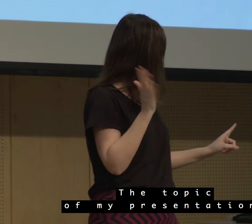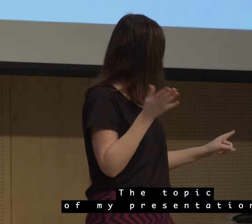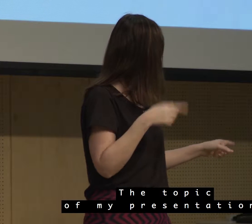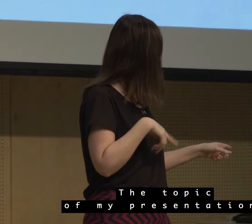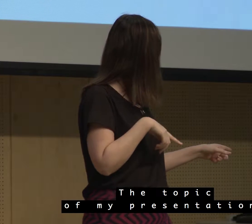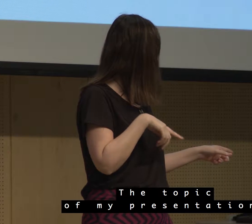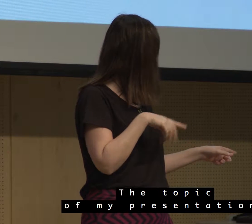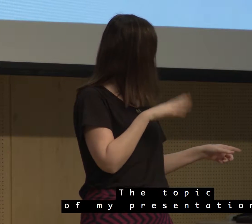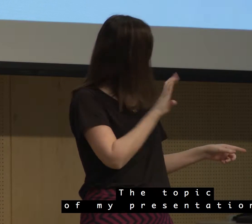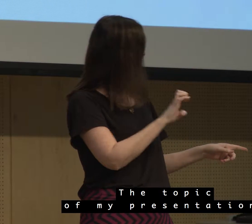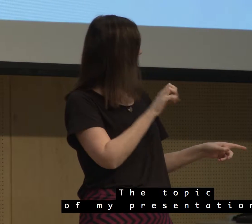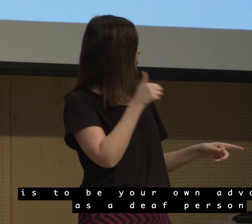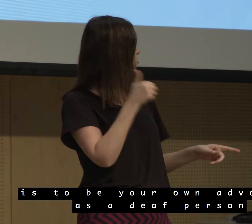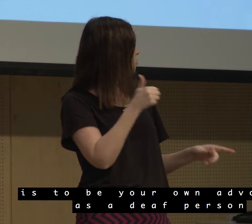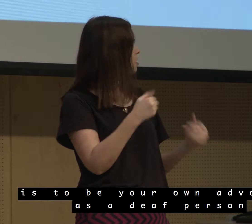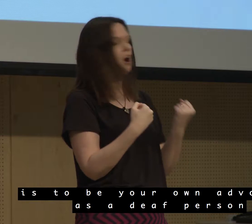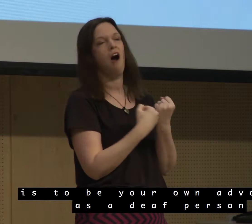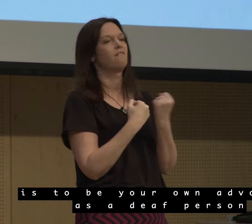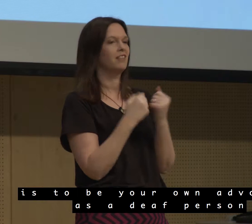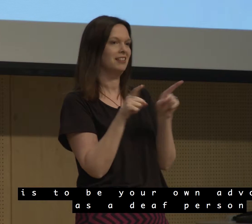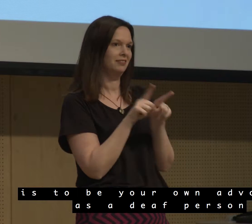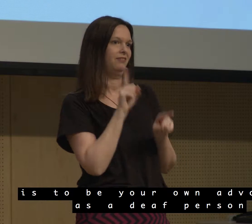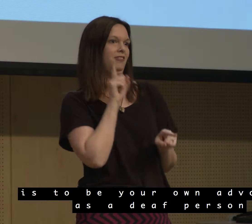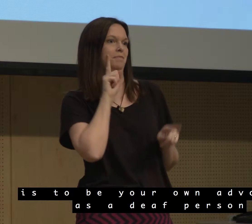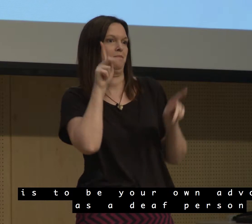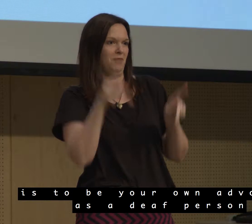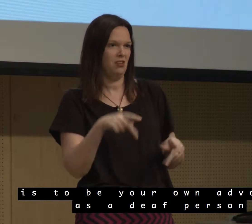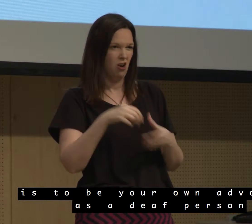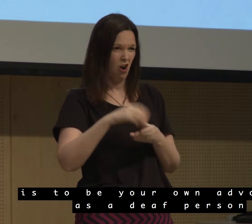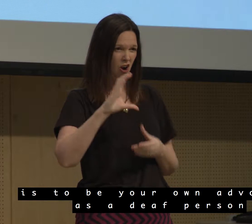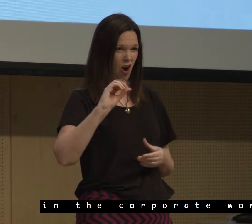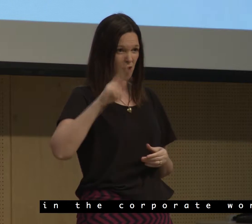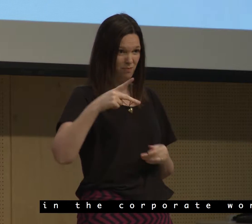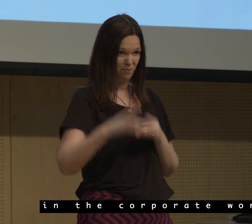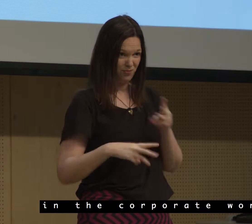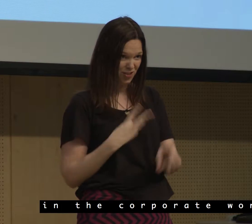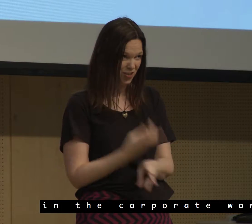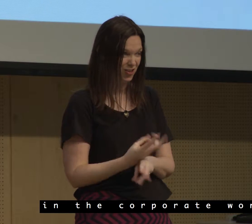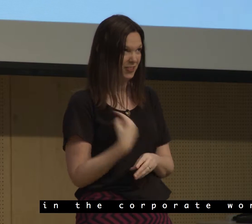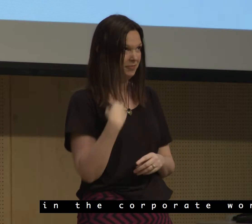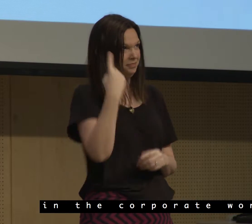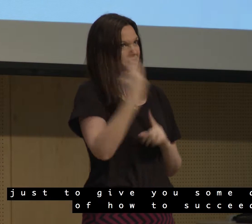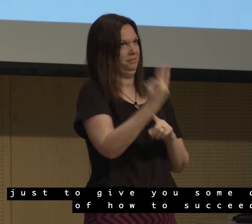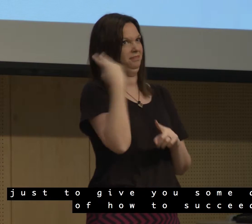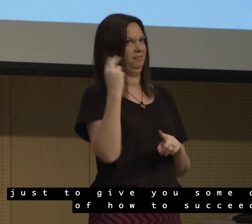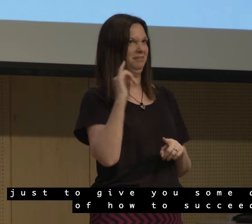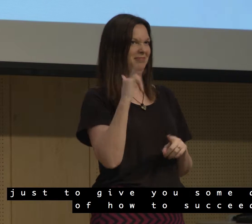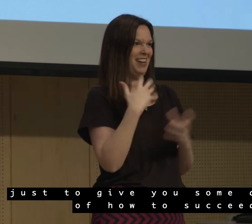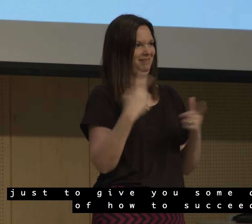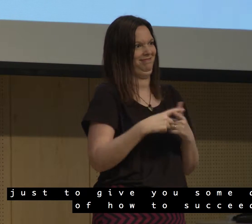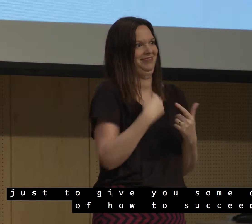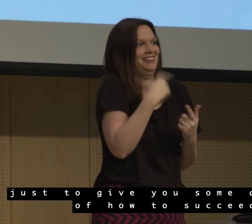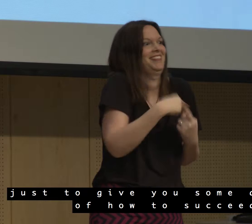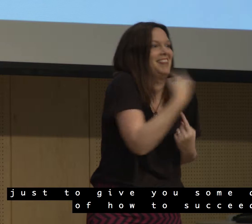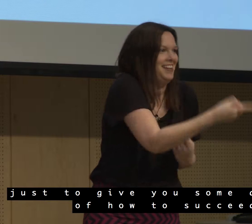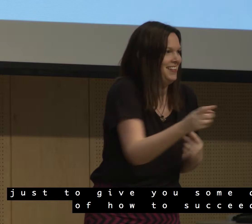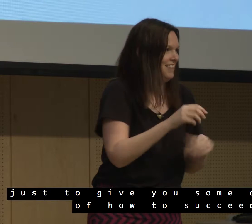The topic of my presentation is to be your own advocate as a deaf person in the corporate world. Just to give you some advice of